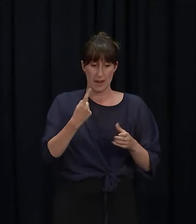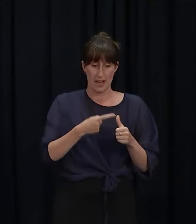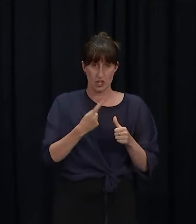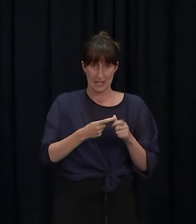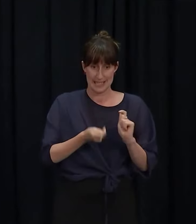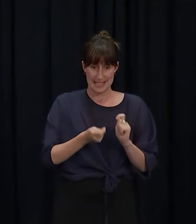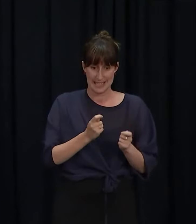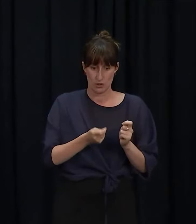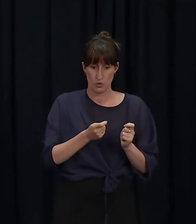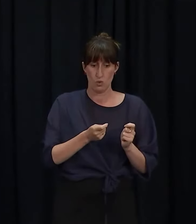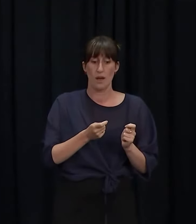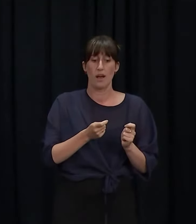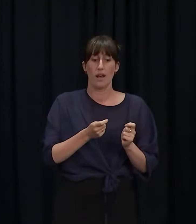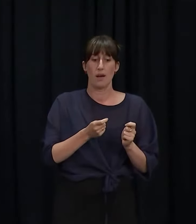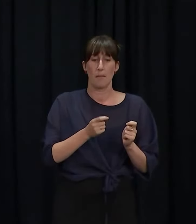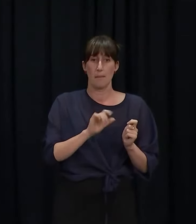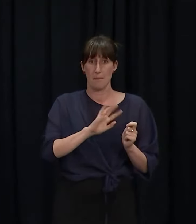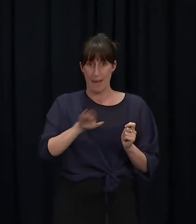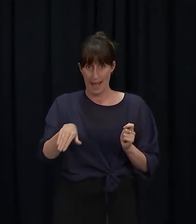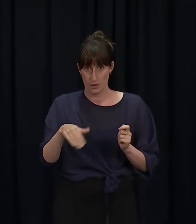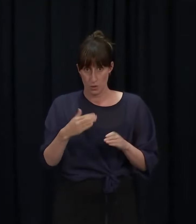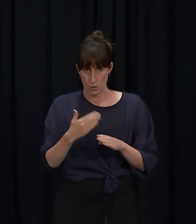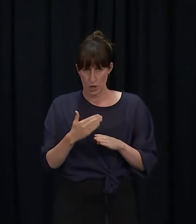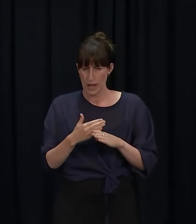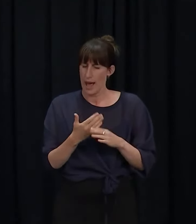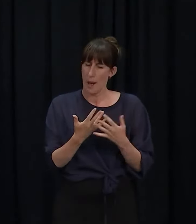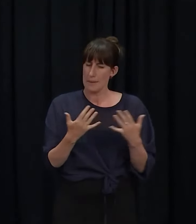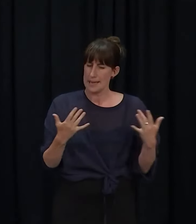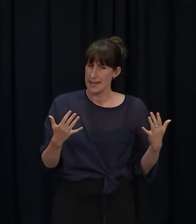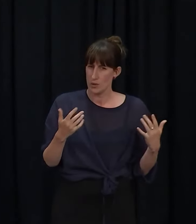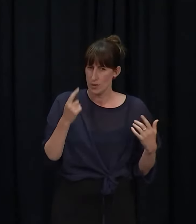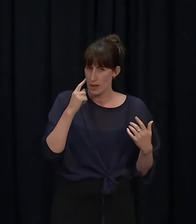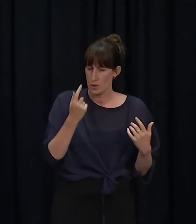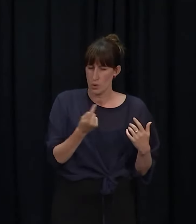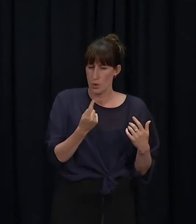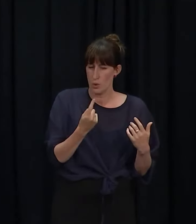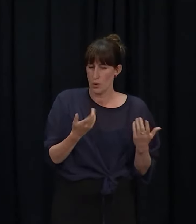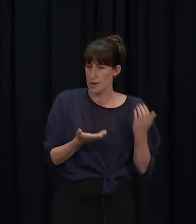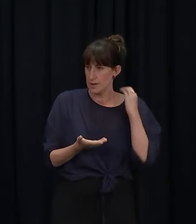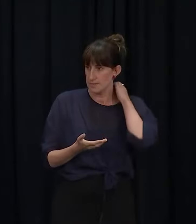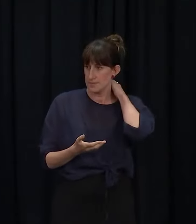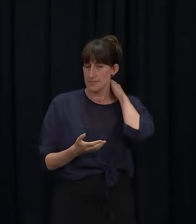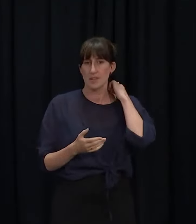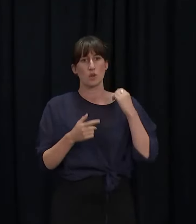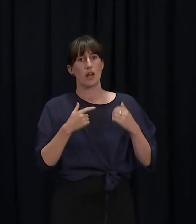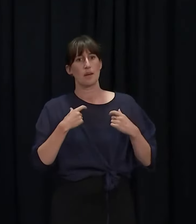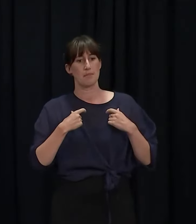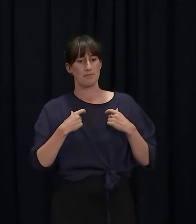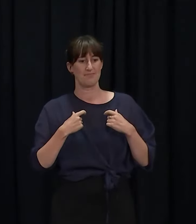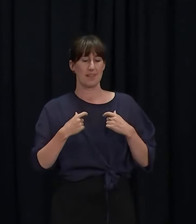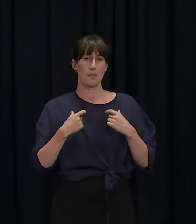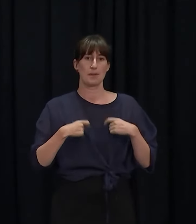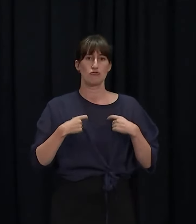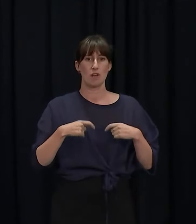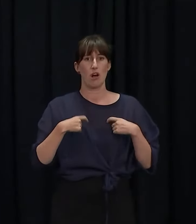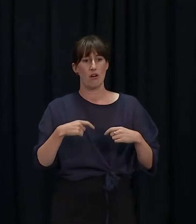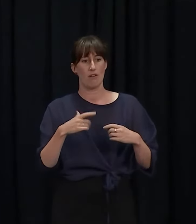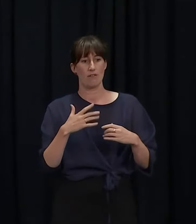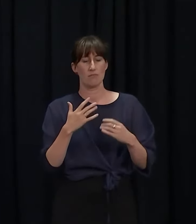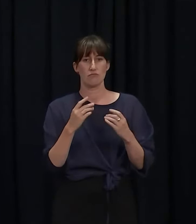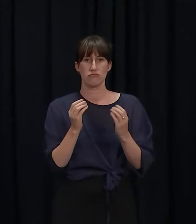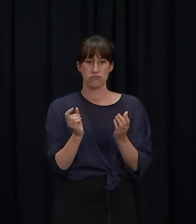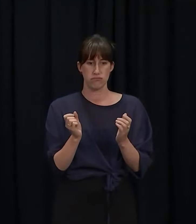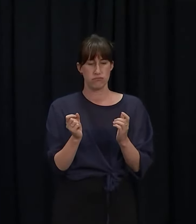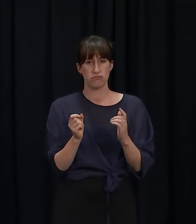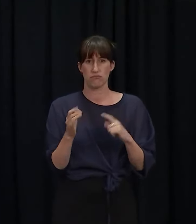that MB, Ministry of Transport for Transport and Freight Links, Ministry of Primary Industries for food production